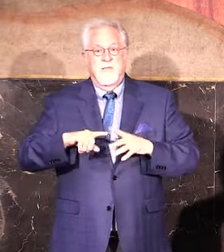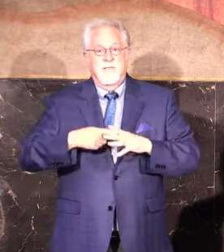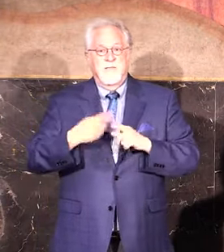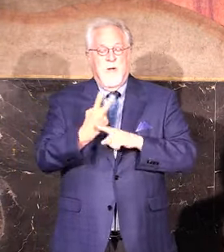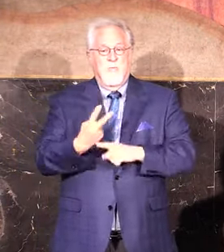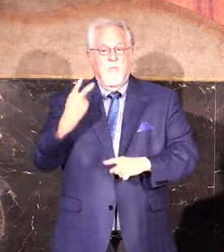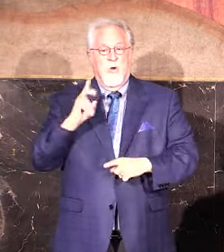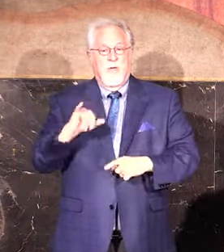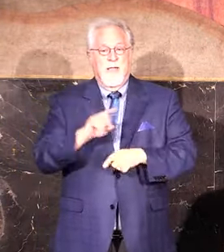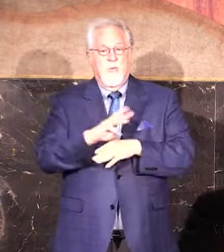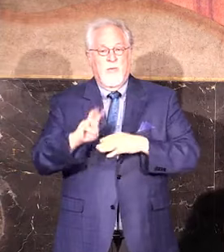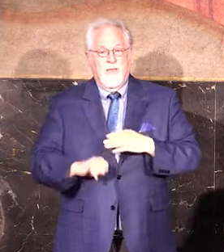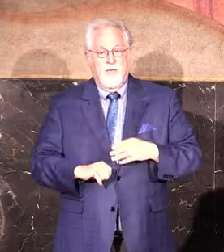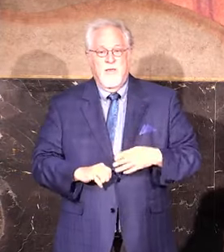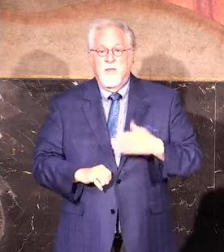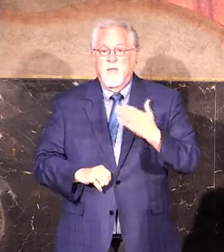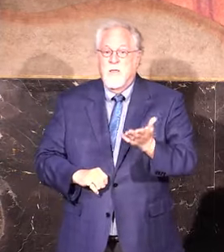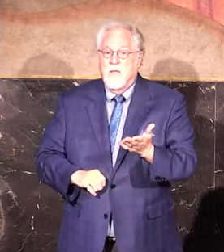Day weekend. Yes, sir.